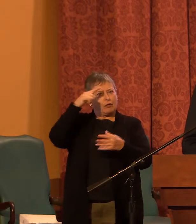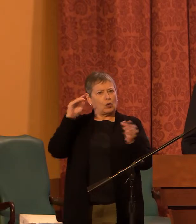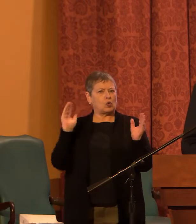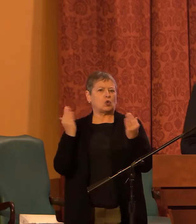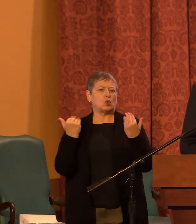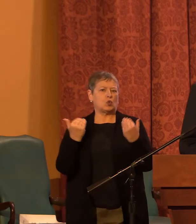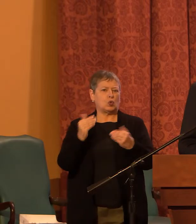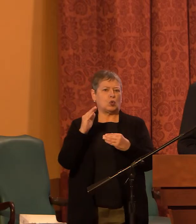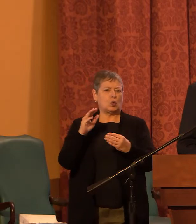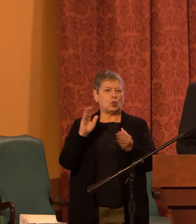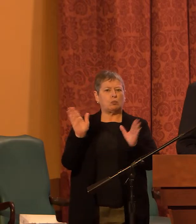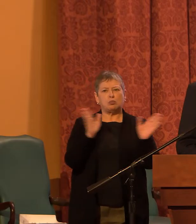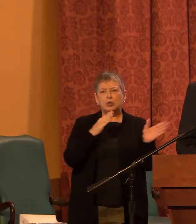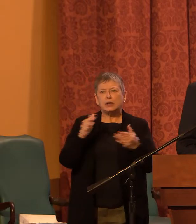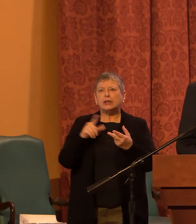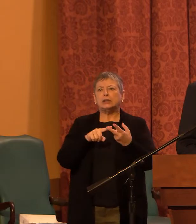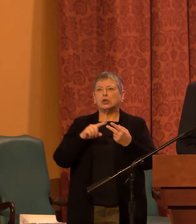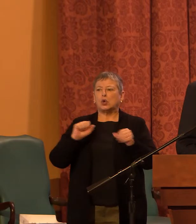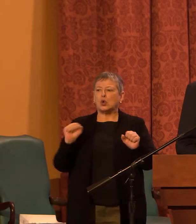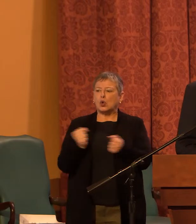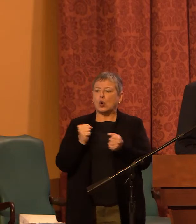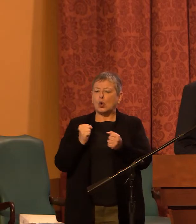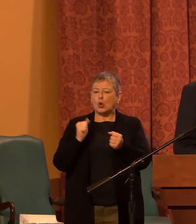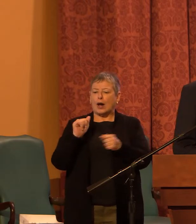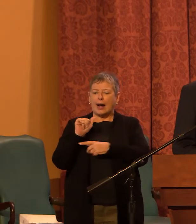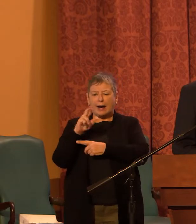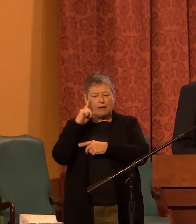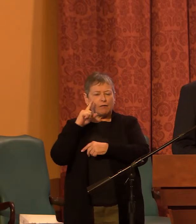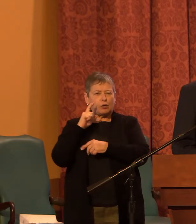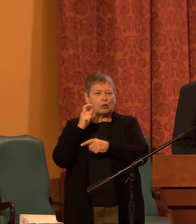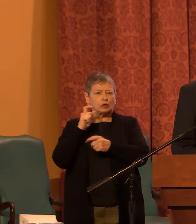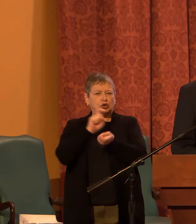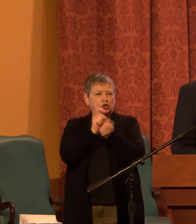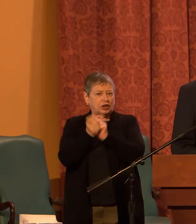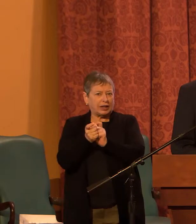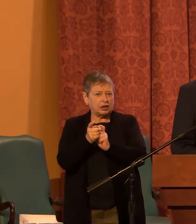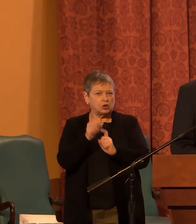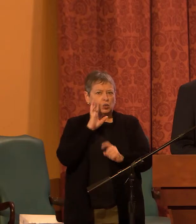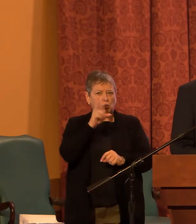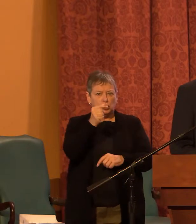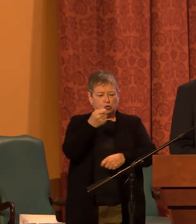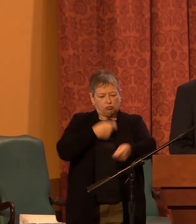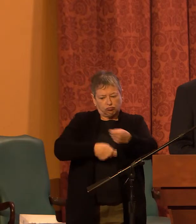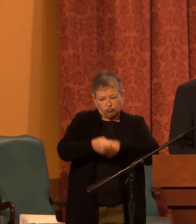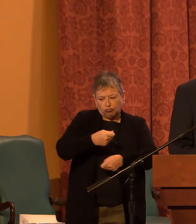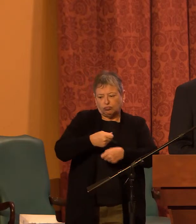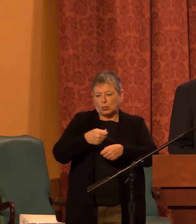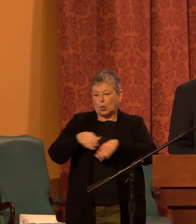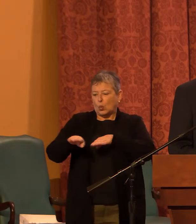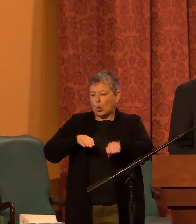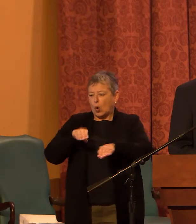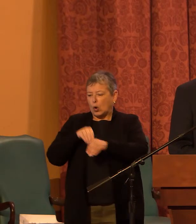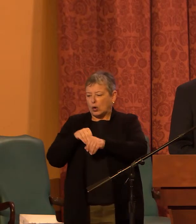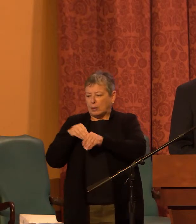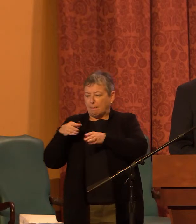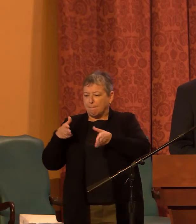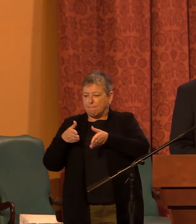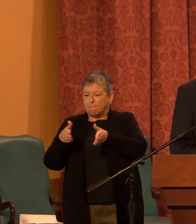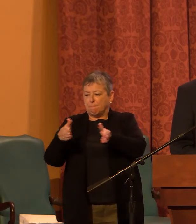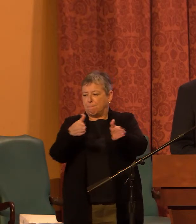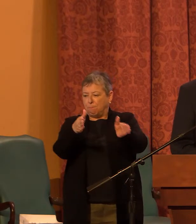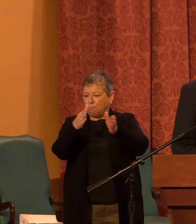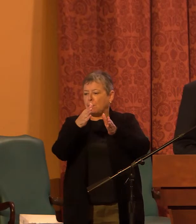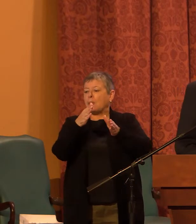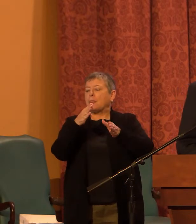cold comfort for change? Would you exchange a walk-on part in the war for the